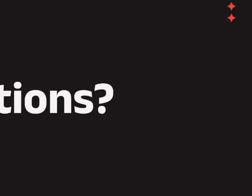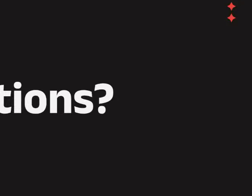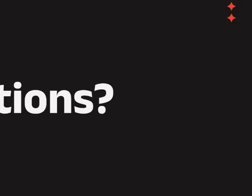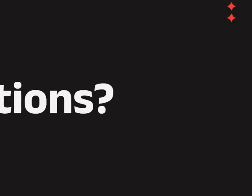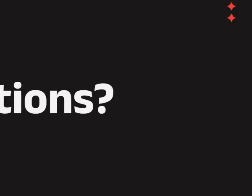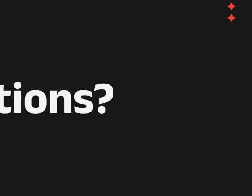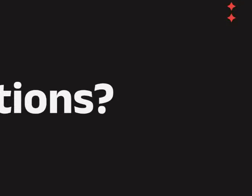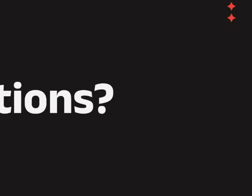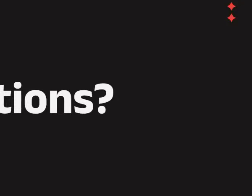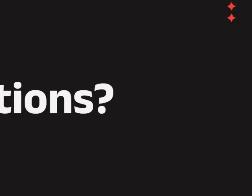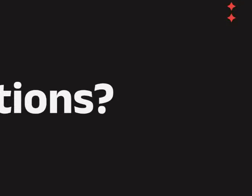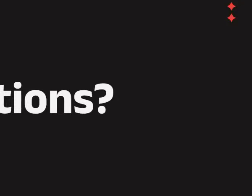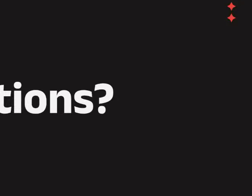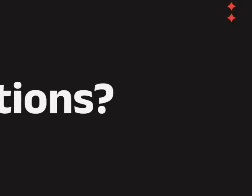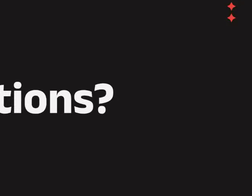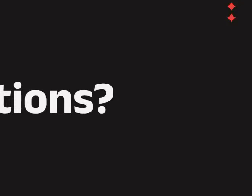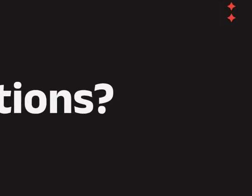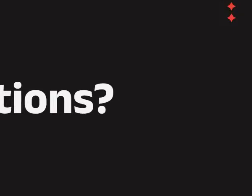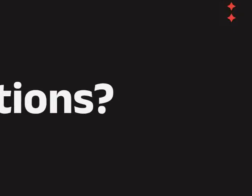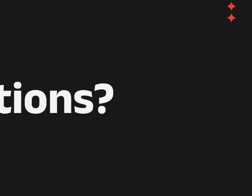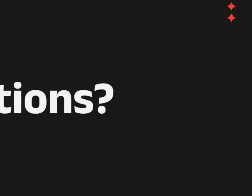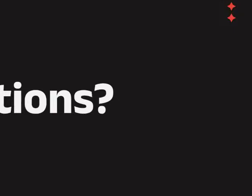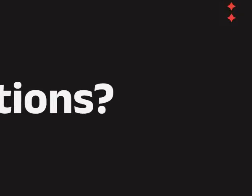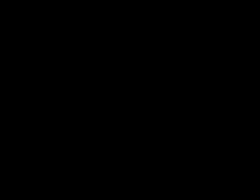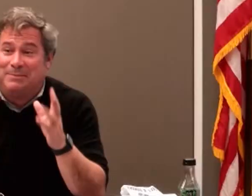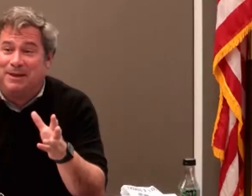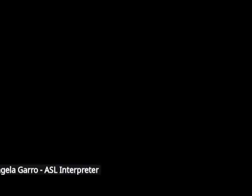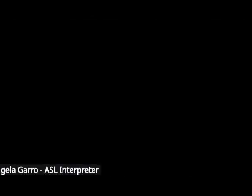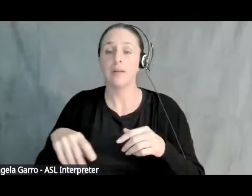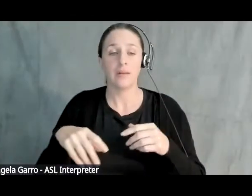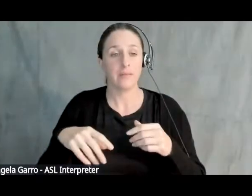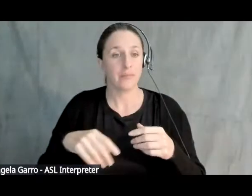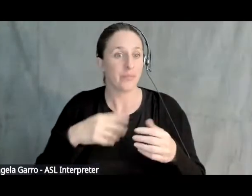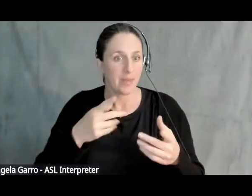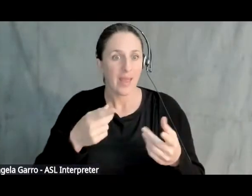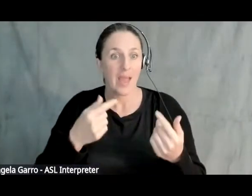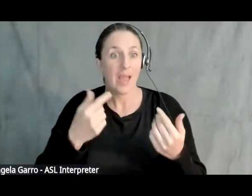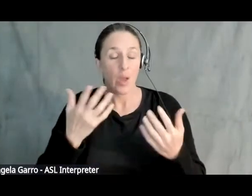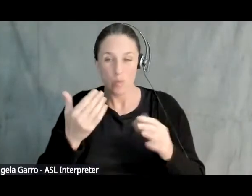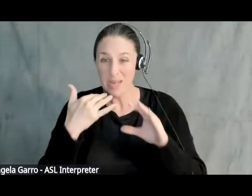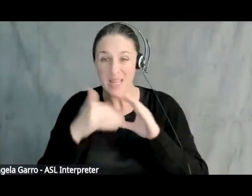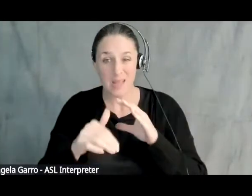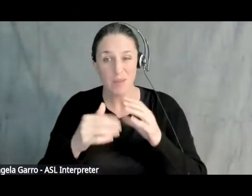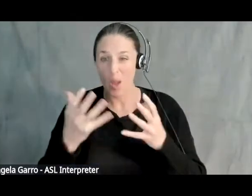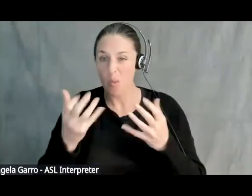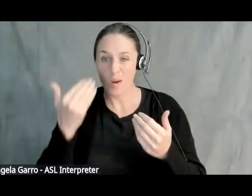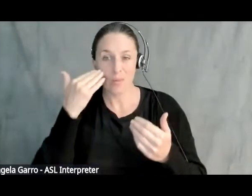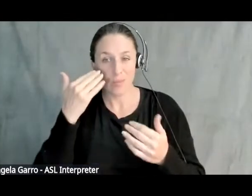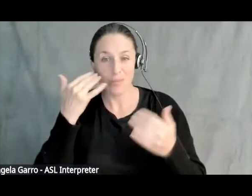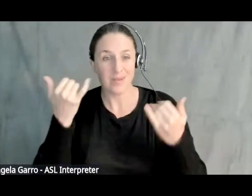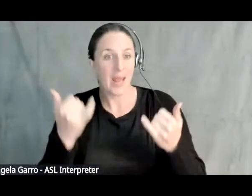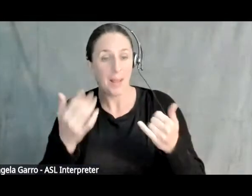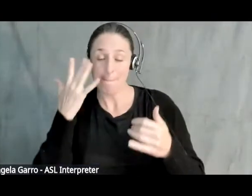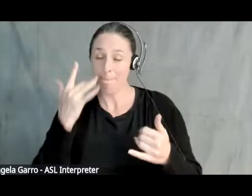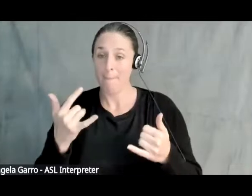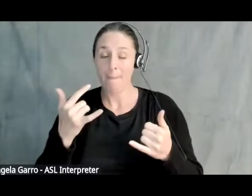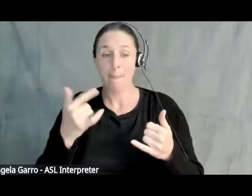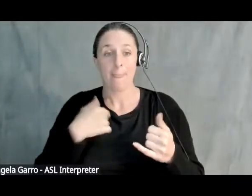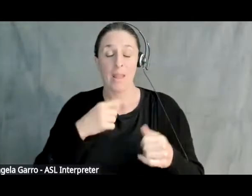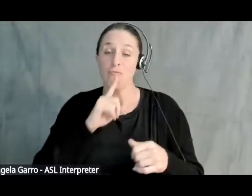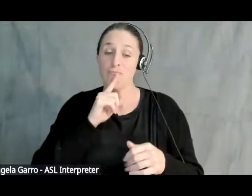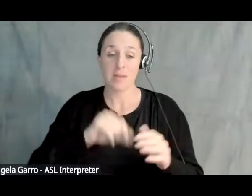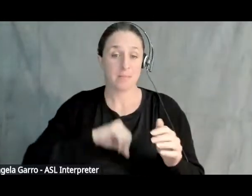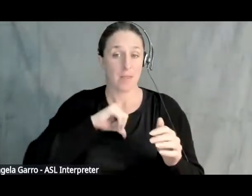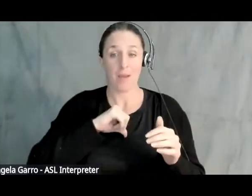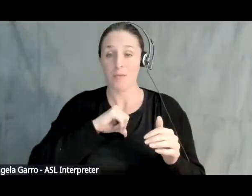works, I'm begging you guys to reach out to me. I might just email you like now and just get it, because I'm really proud of the work